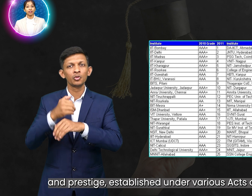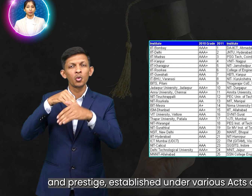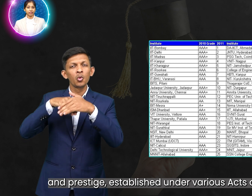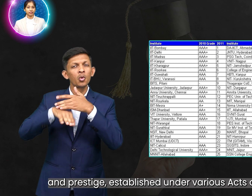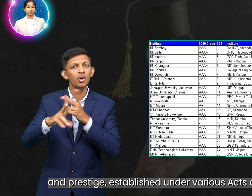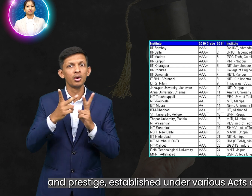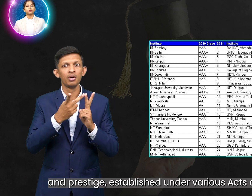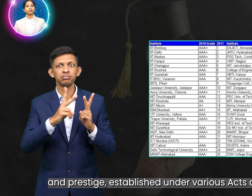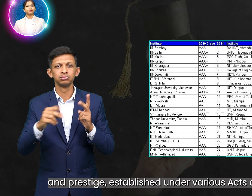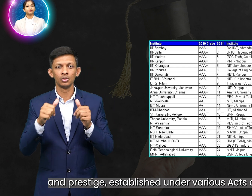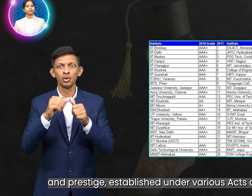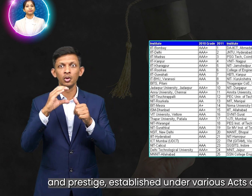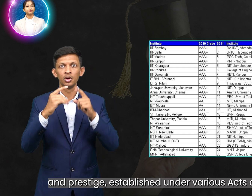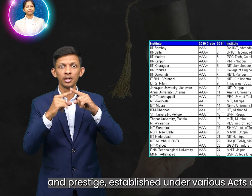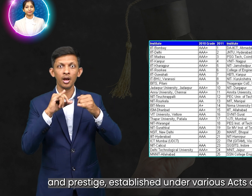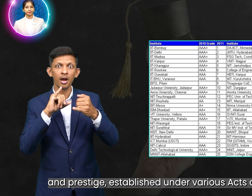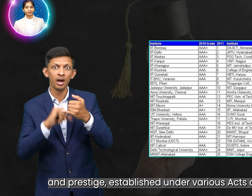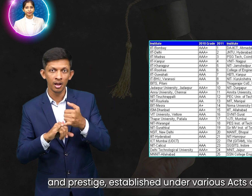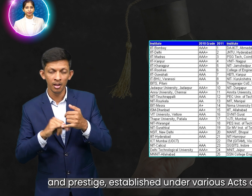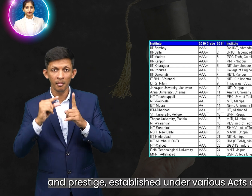of Parliament.